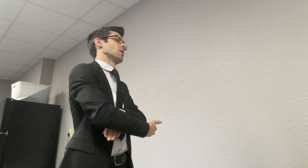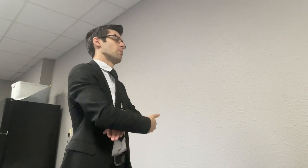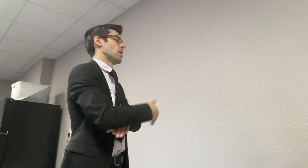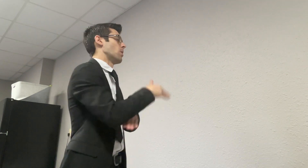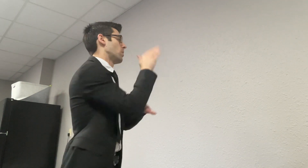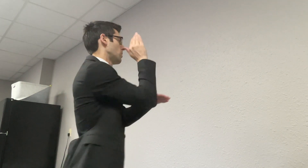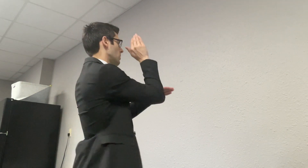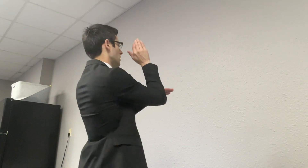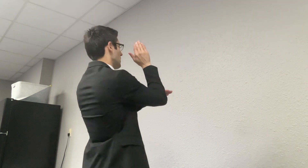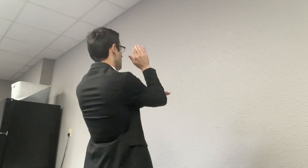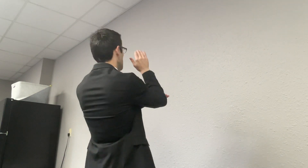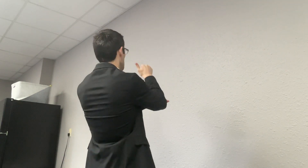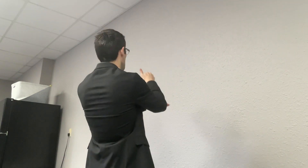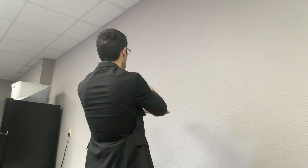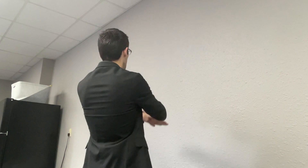elbow. Night.